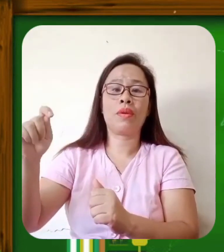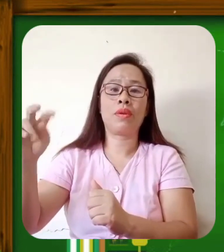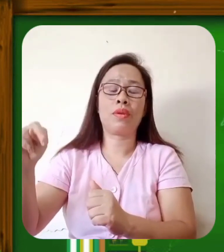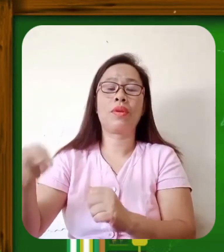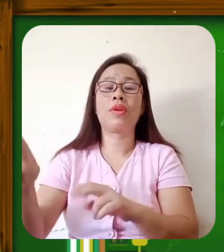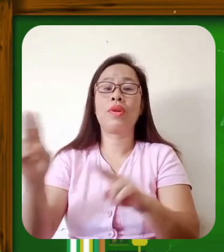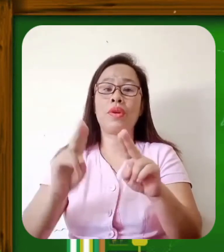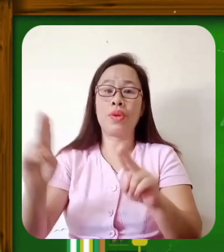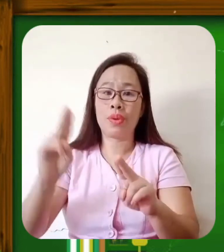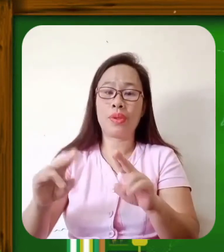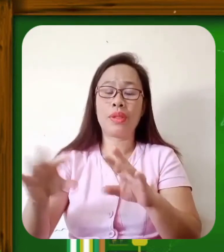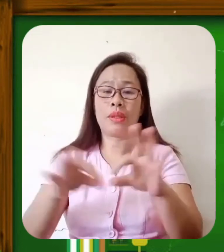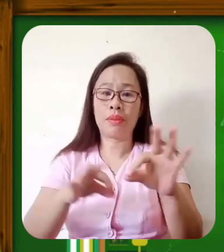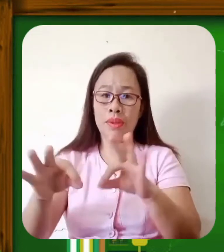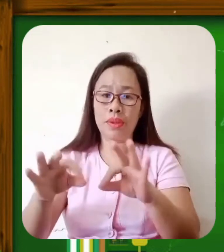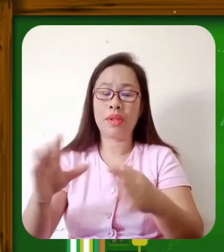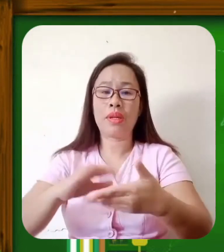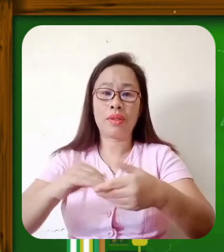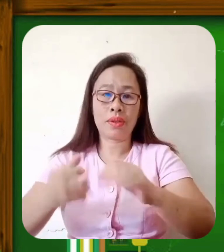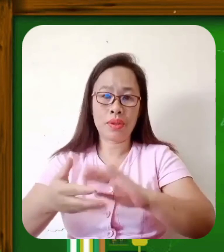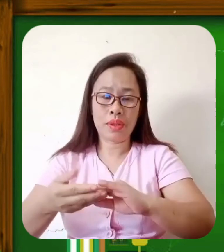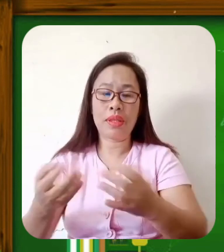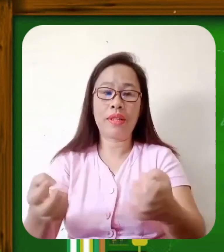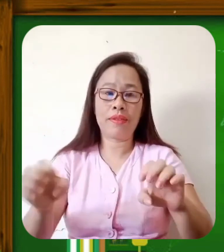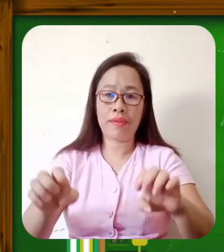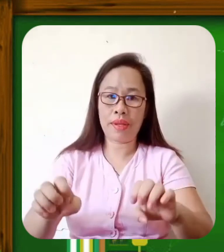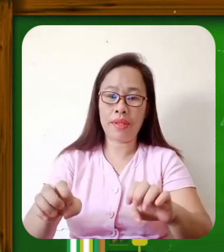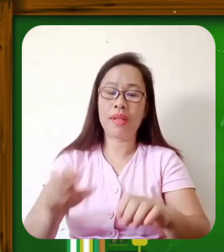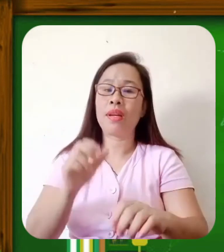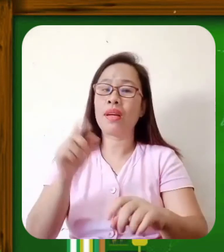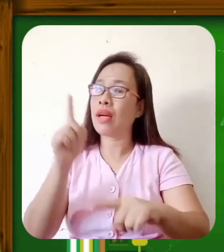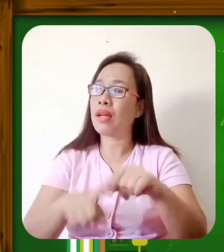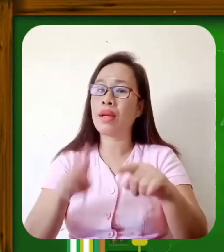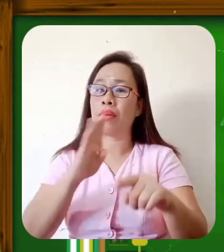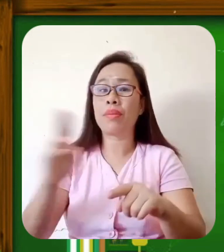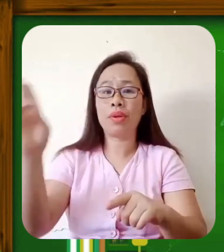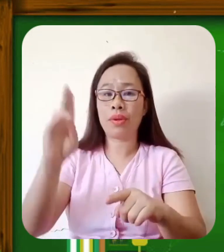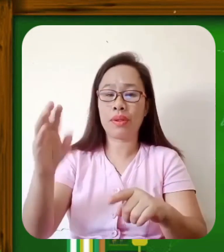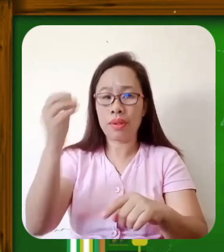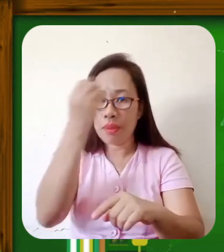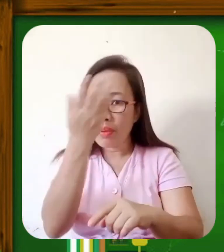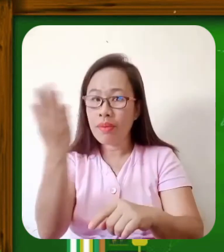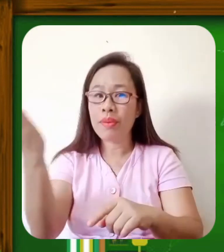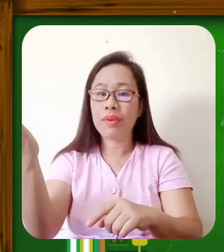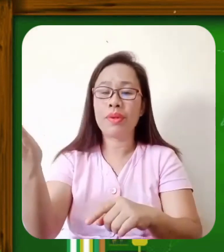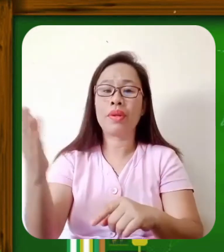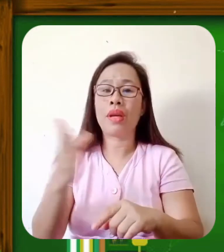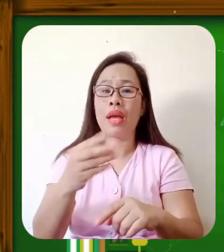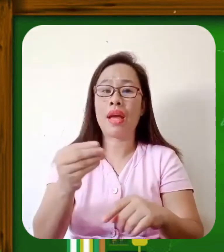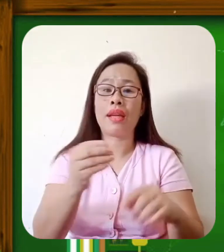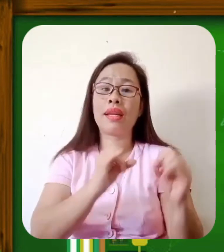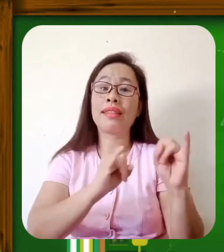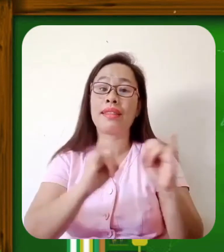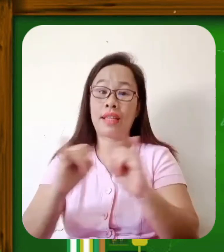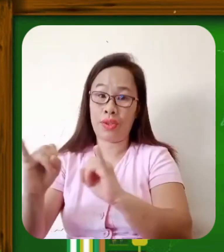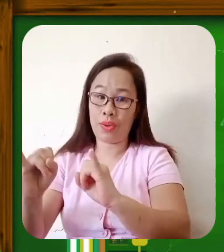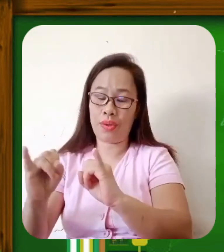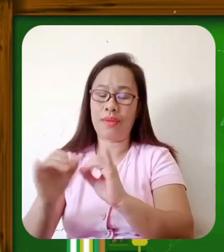making explanation and narrating events. It cannot be used in giving information and instruction.